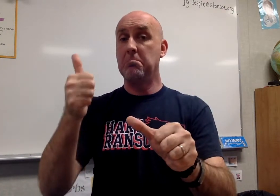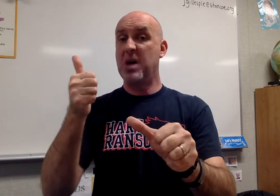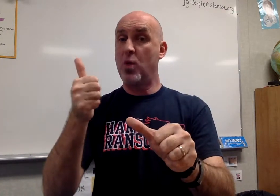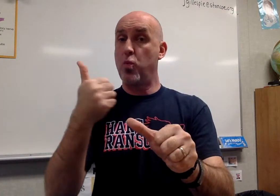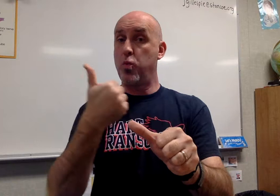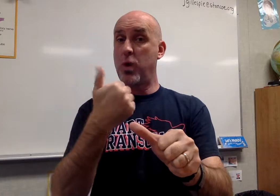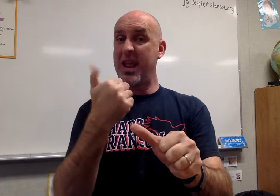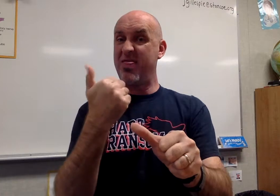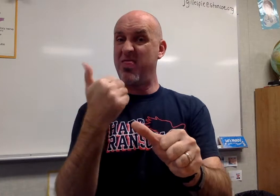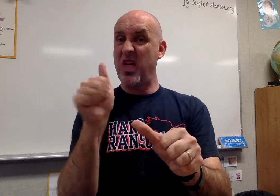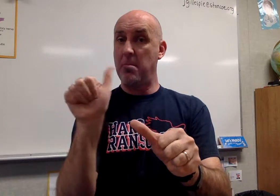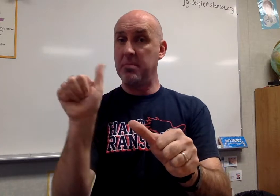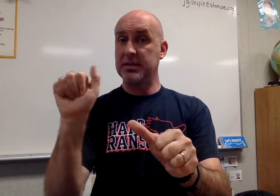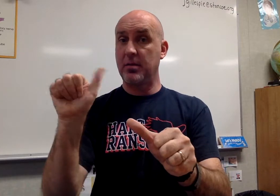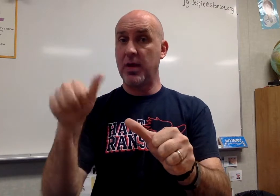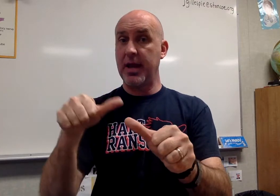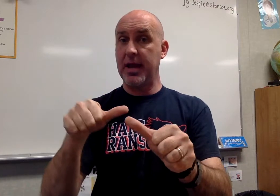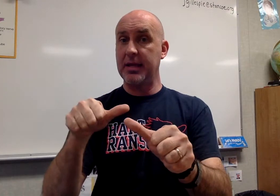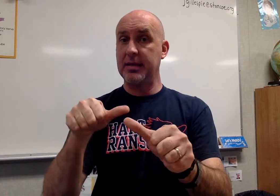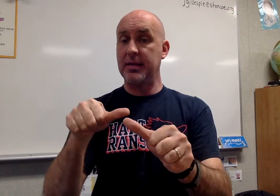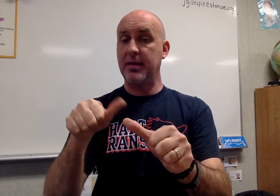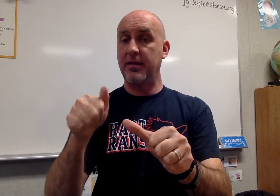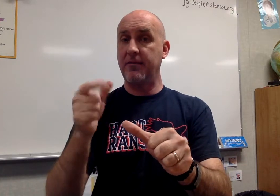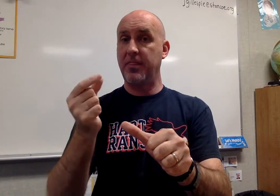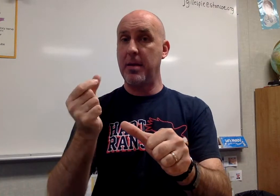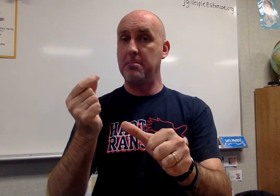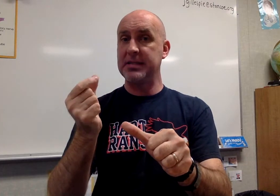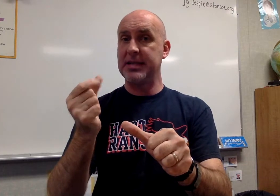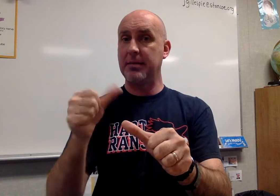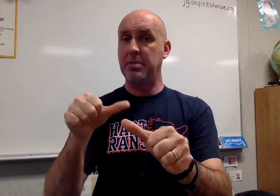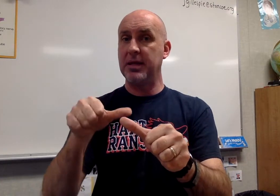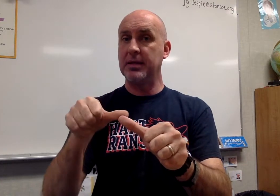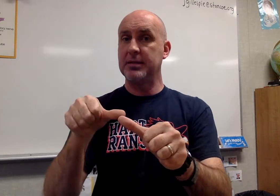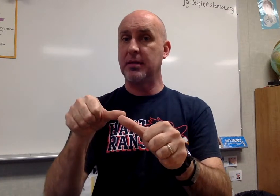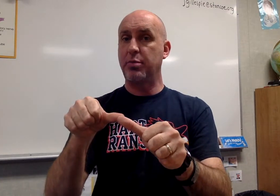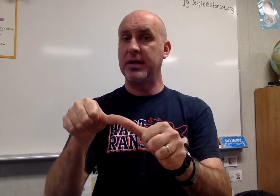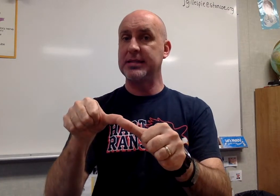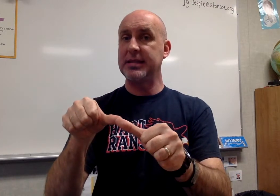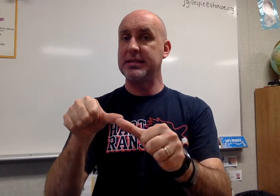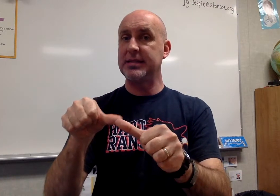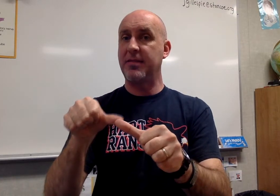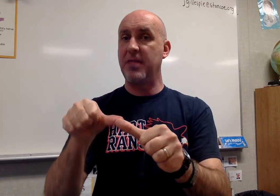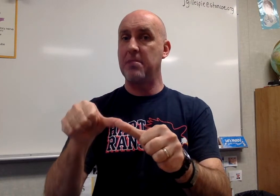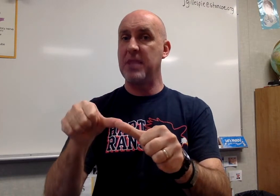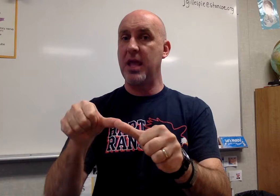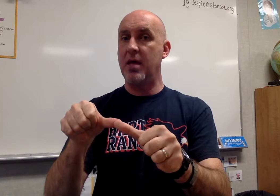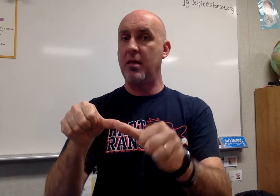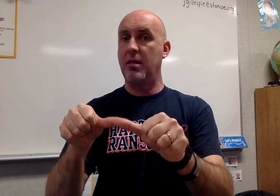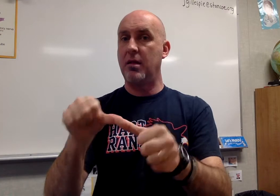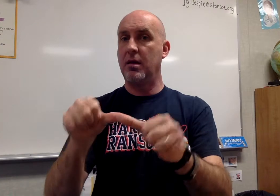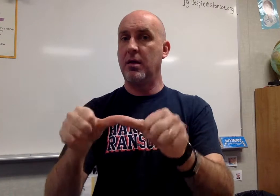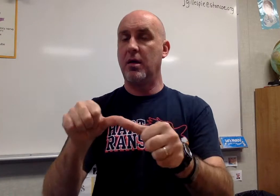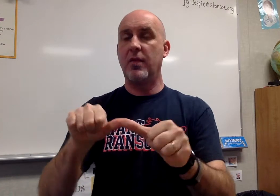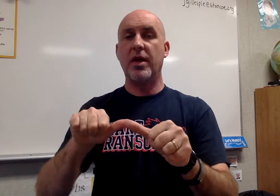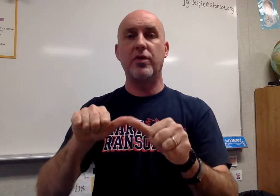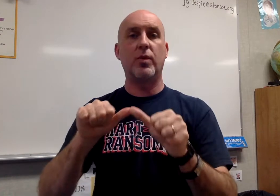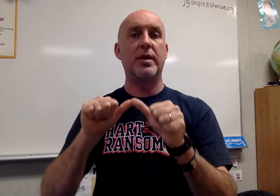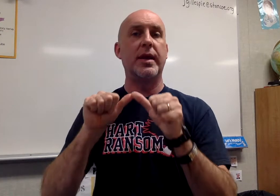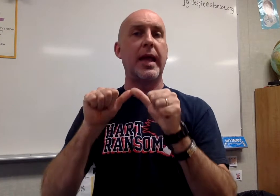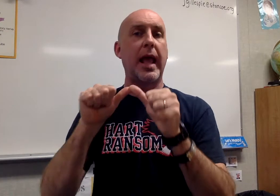My right thumb, because I'm right-handed, the thumb tip is going to press against the thumbnail on the other one and